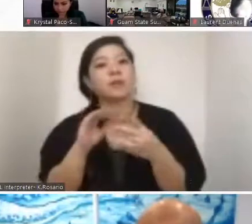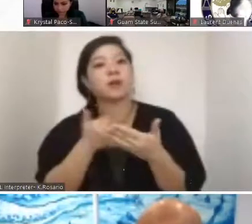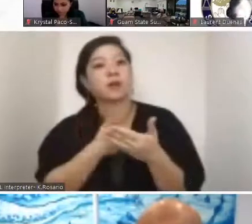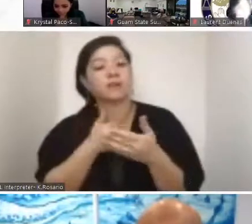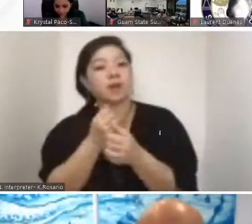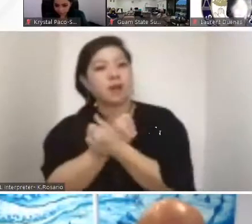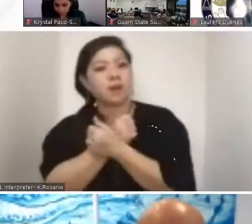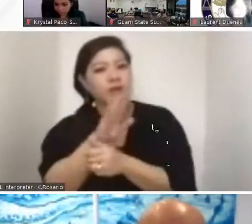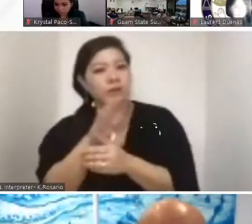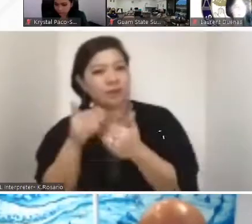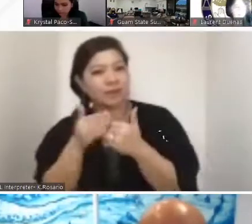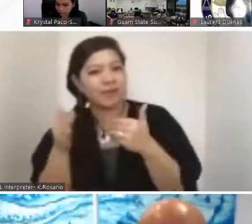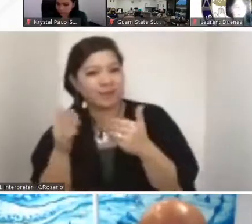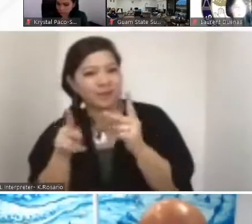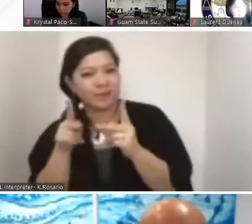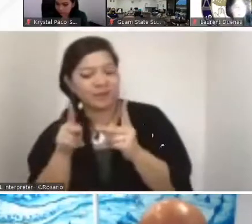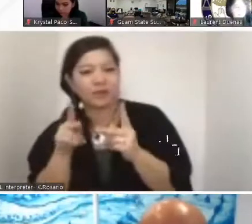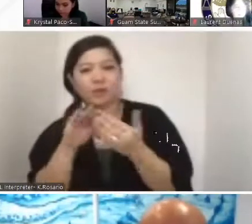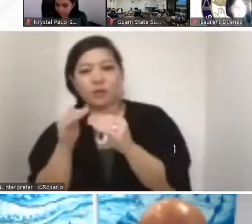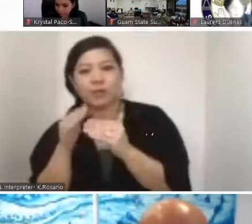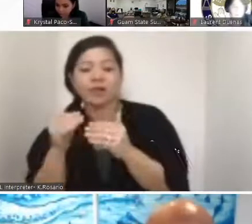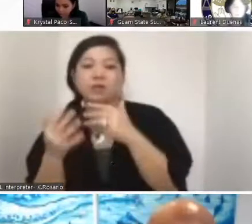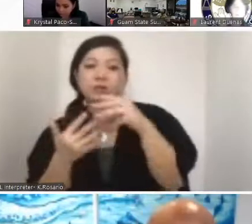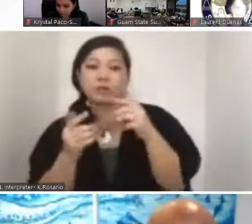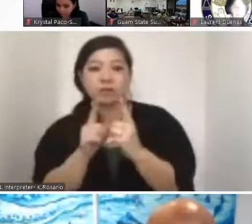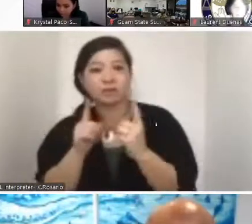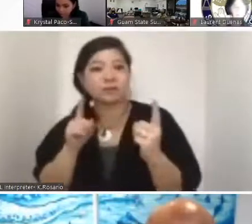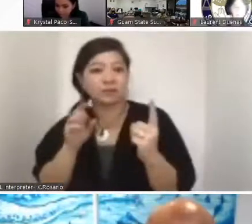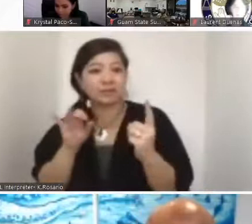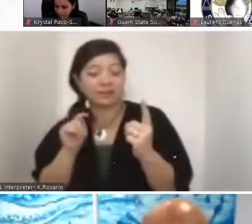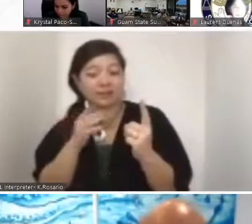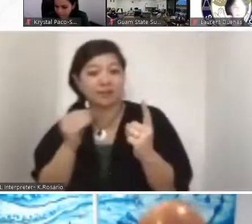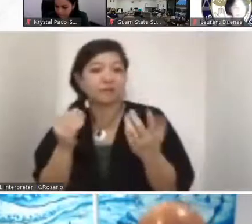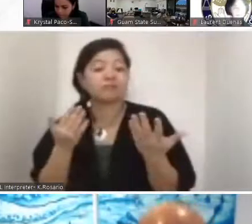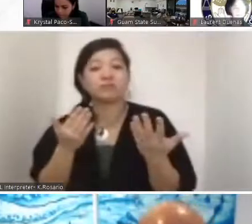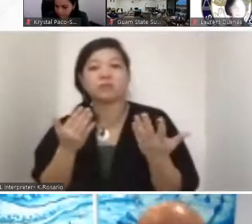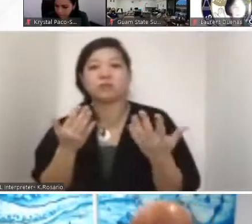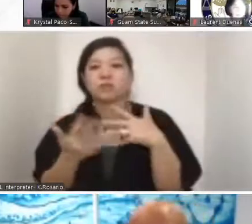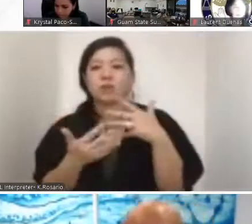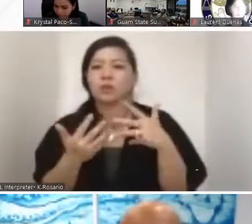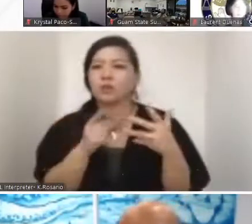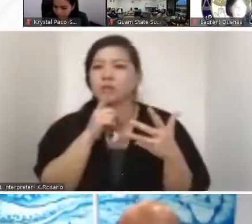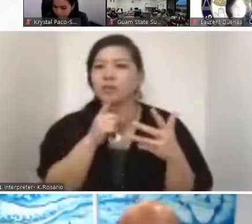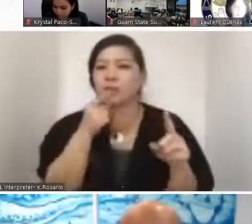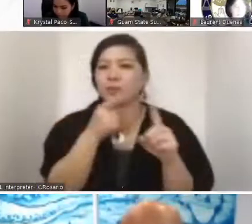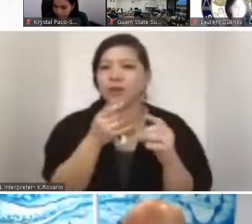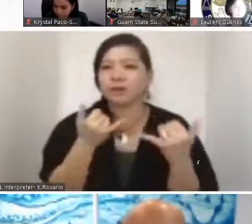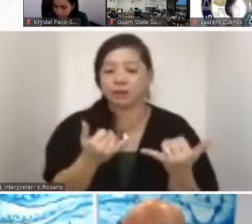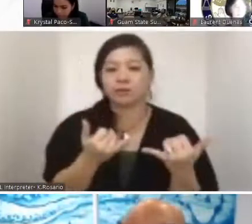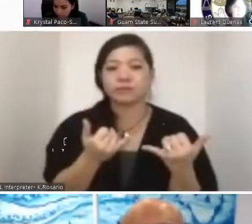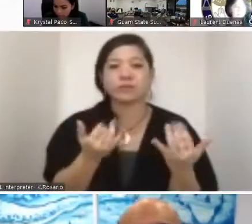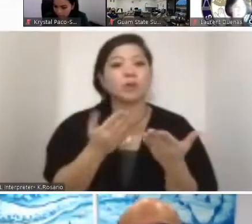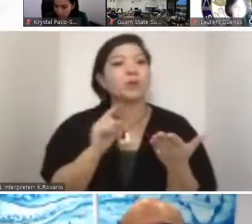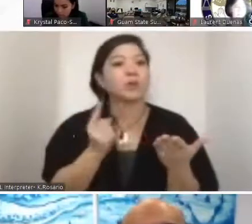neighbors, your comments about the social determinants is just right on point. And we are